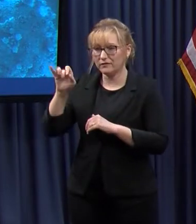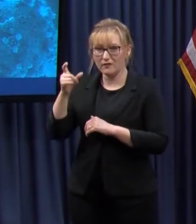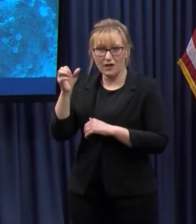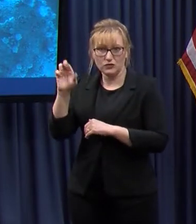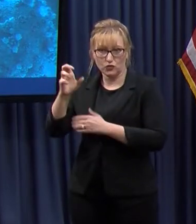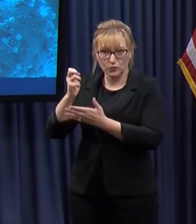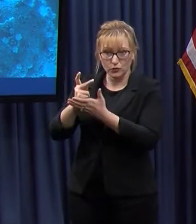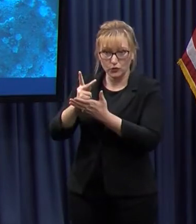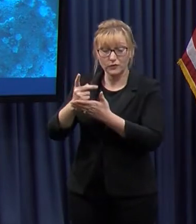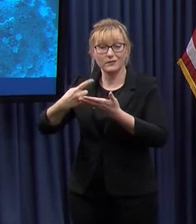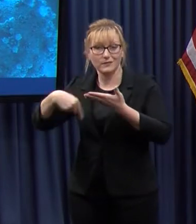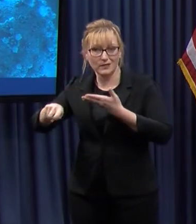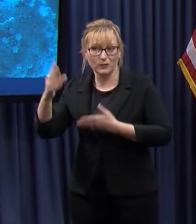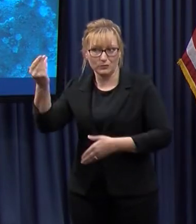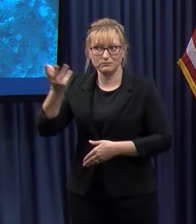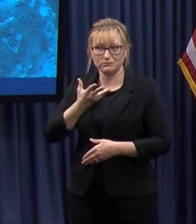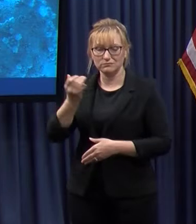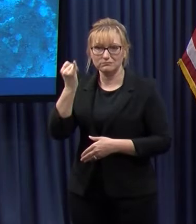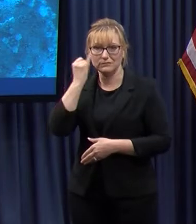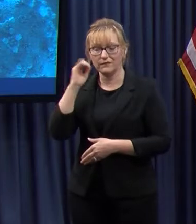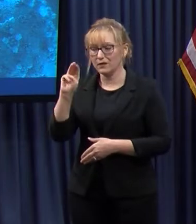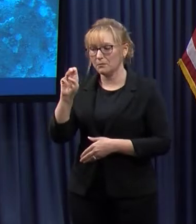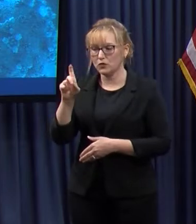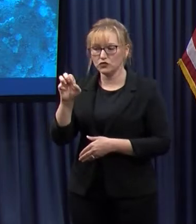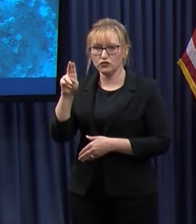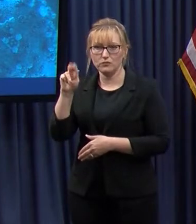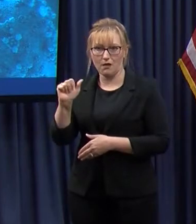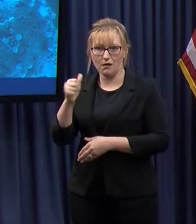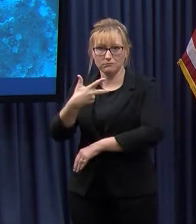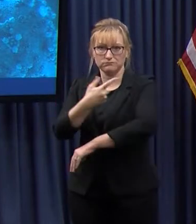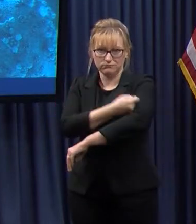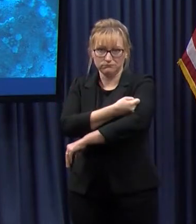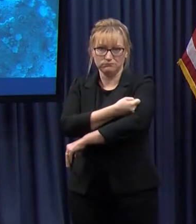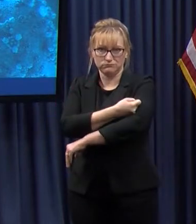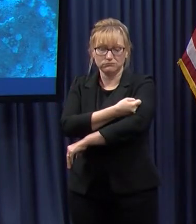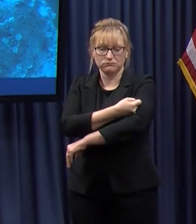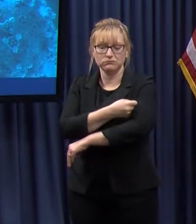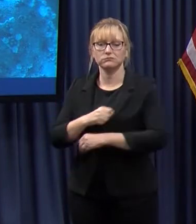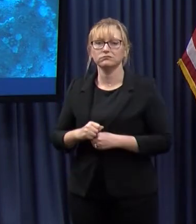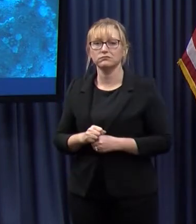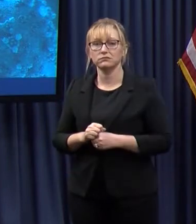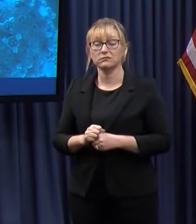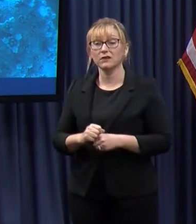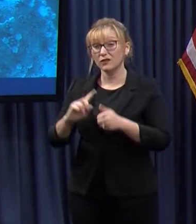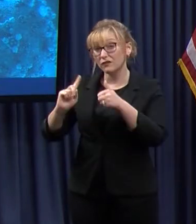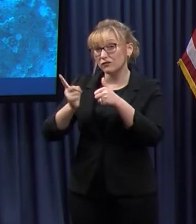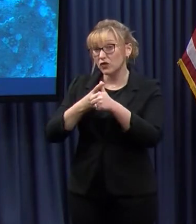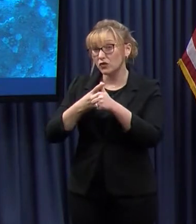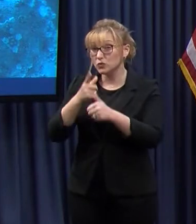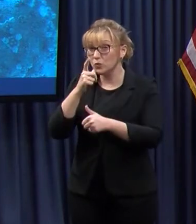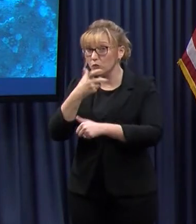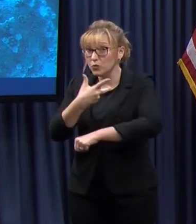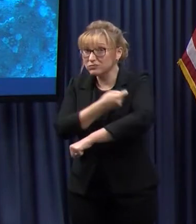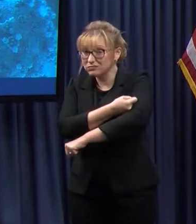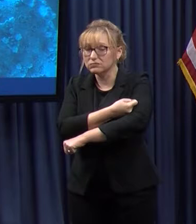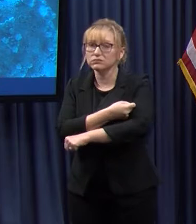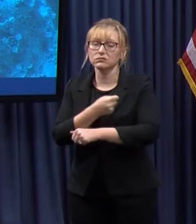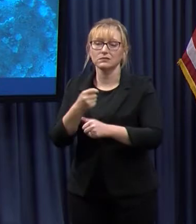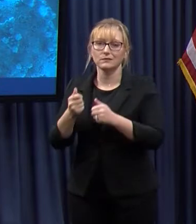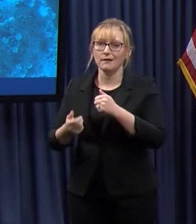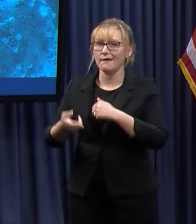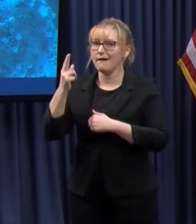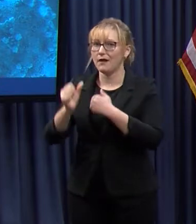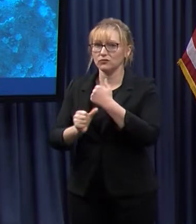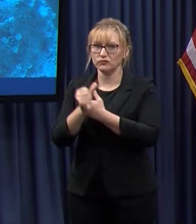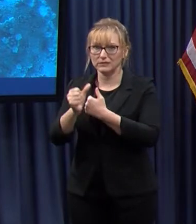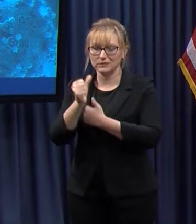week. We will begin distributing initial doses of COVID-19 vaccine to those at highest risk of COVID, healthcare workers